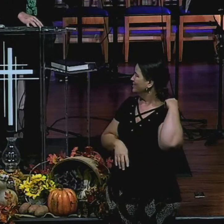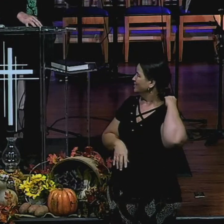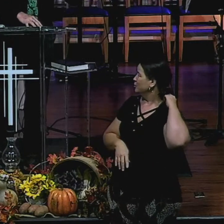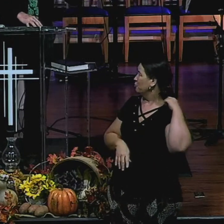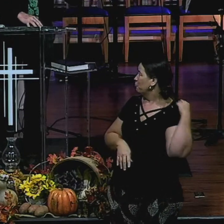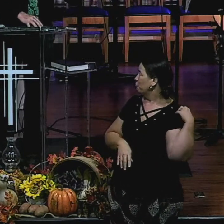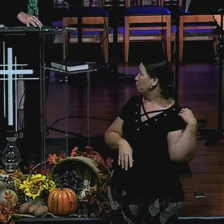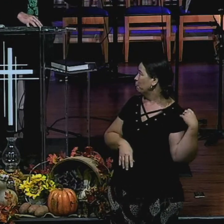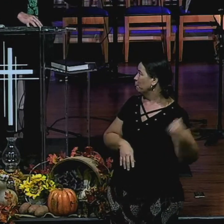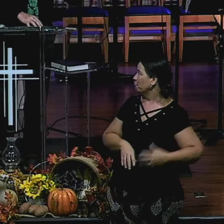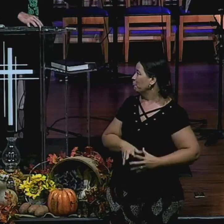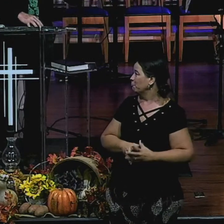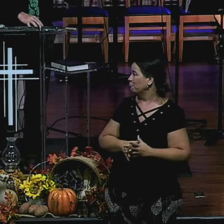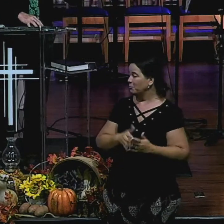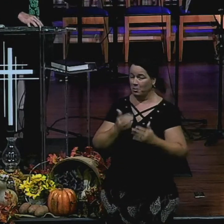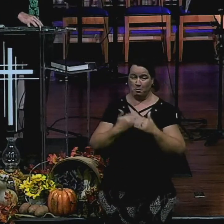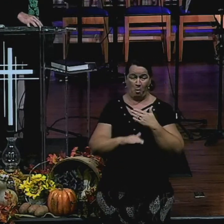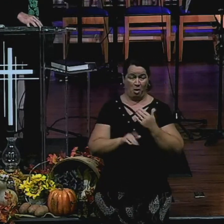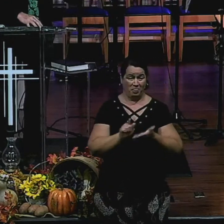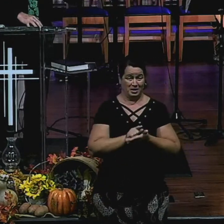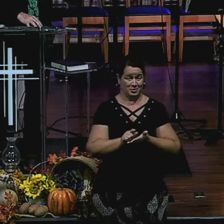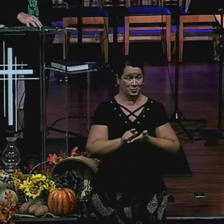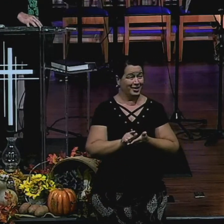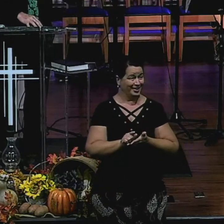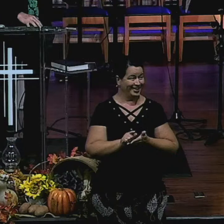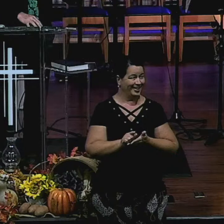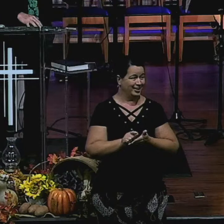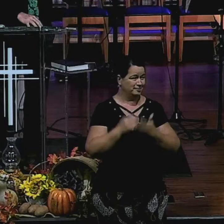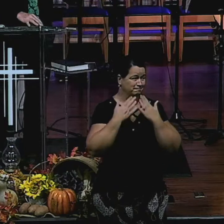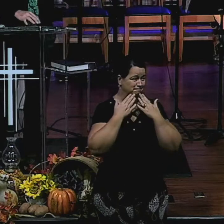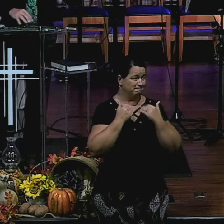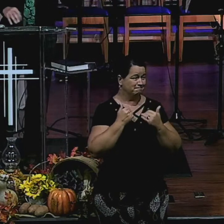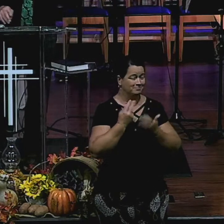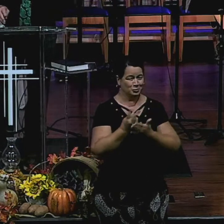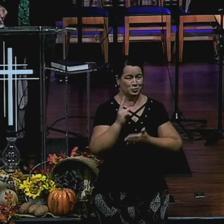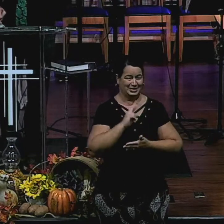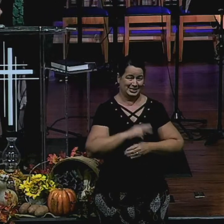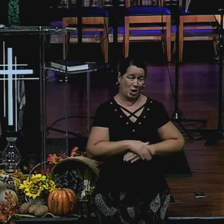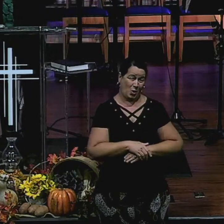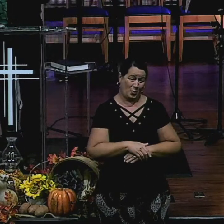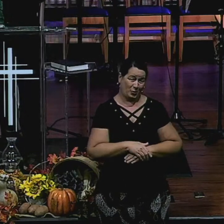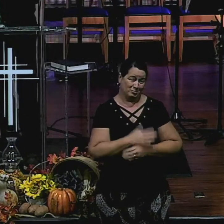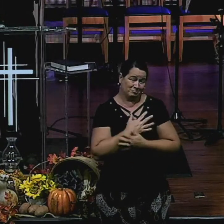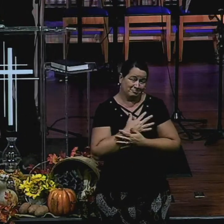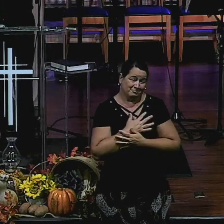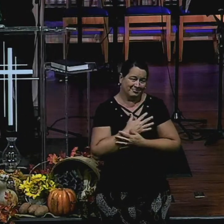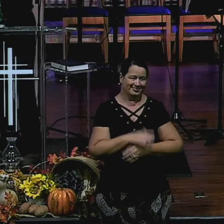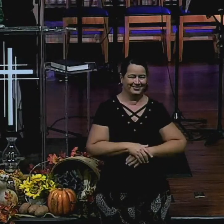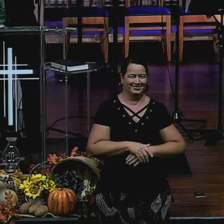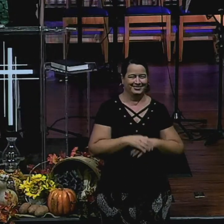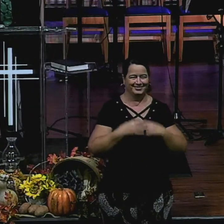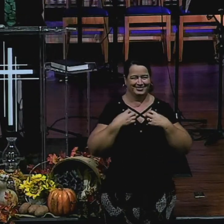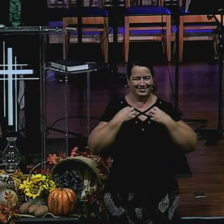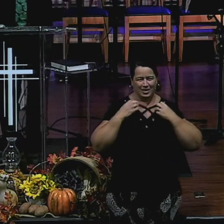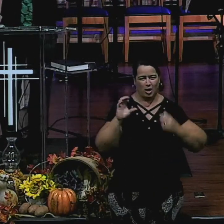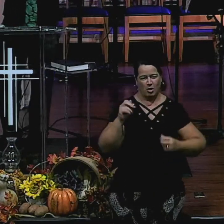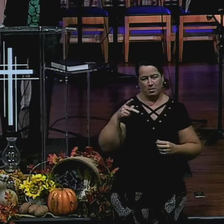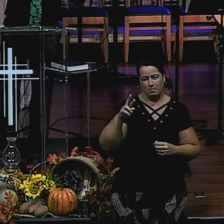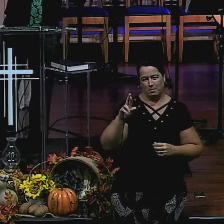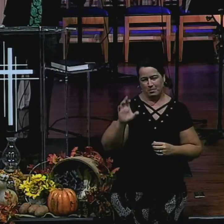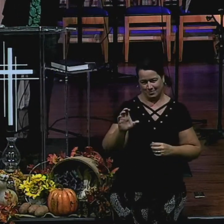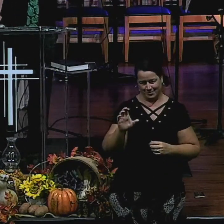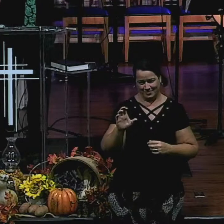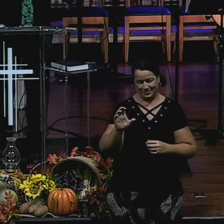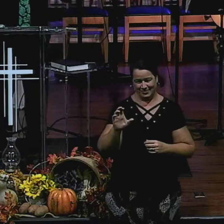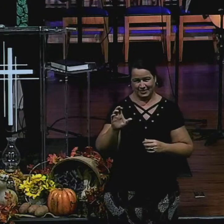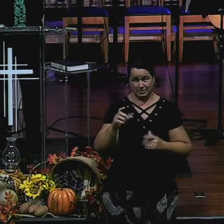Thank you. They were born this week, correct, Ms. Stacy? 2 weeks ago, okay. So one of the things that the Onslow Pregnancy